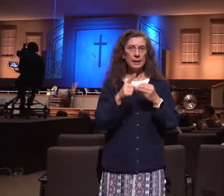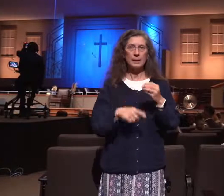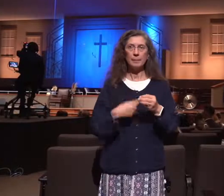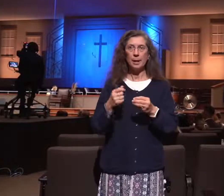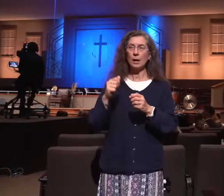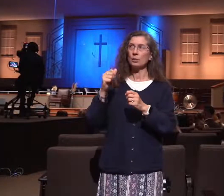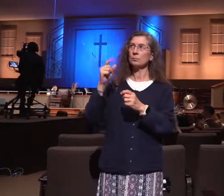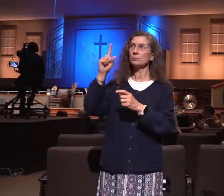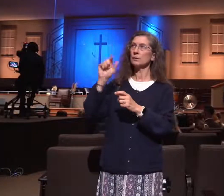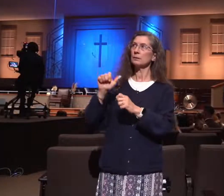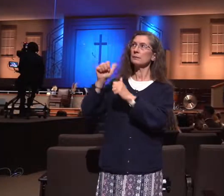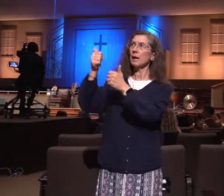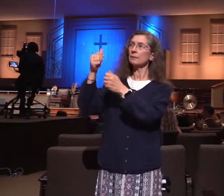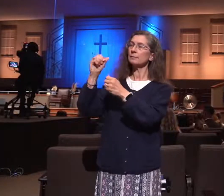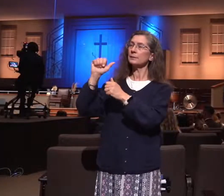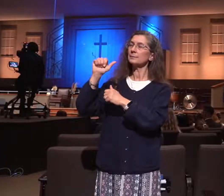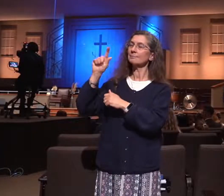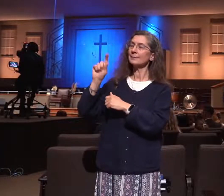of everything God gives you.